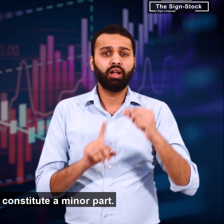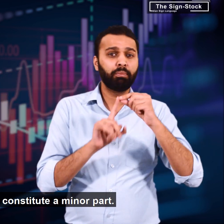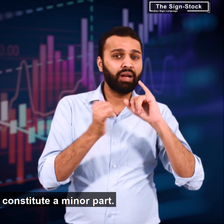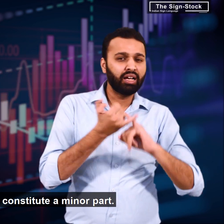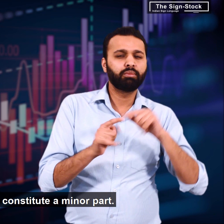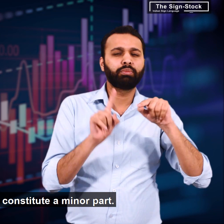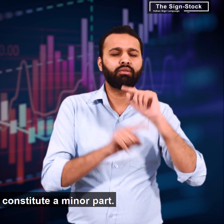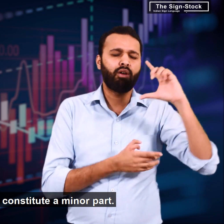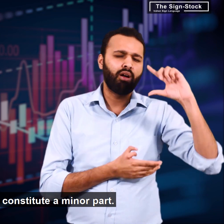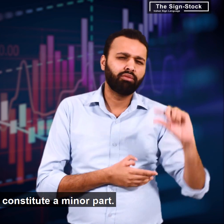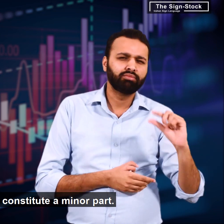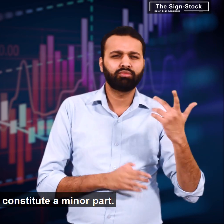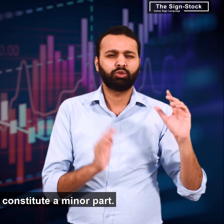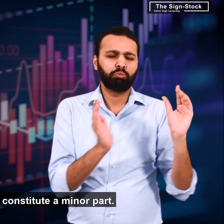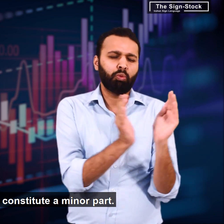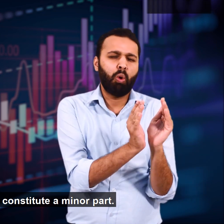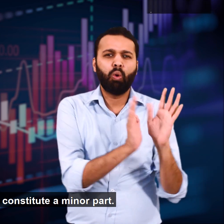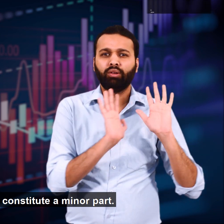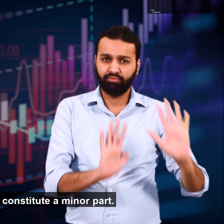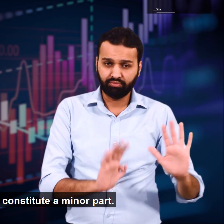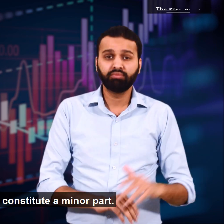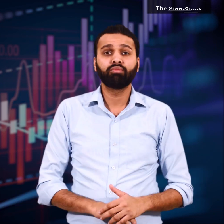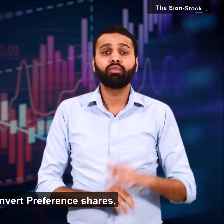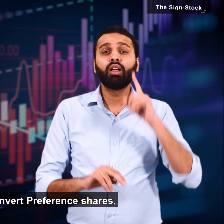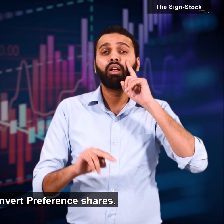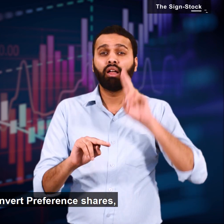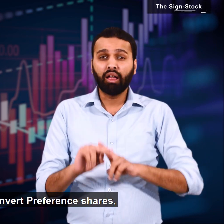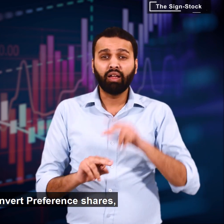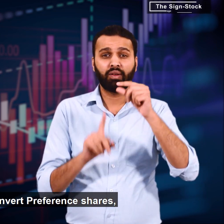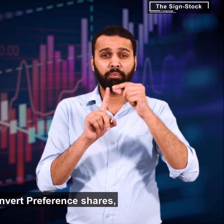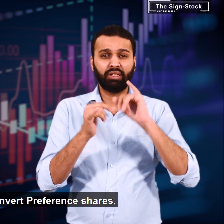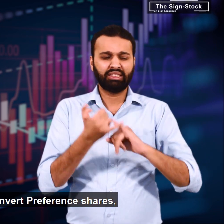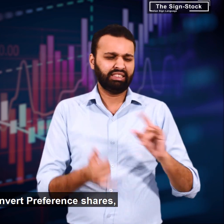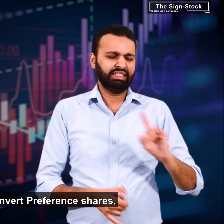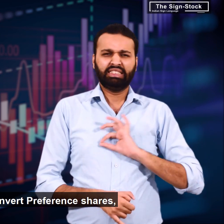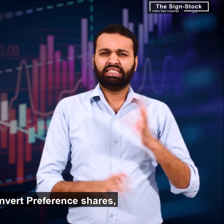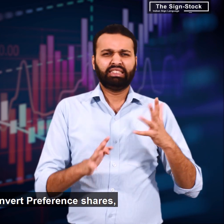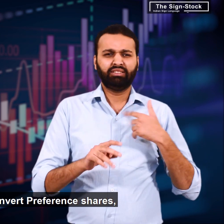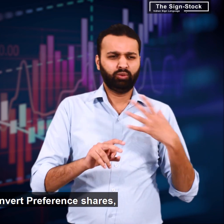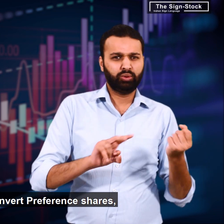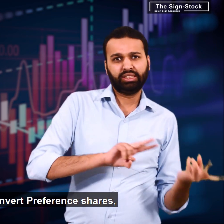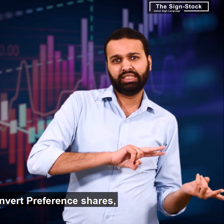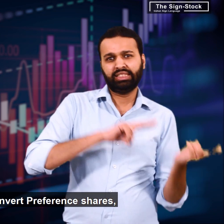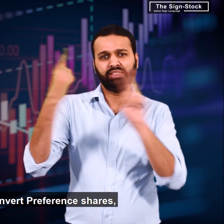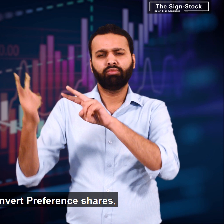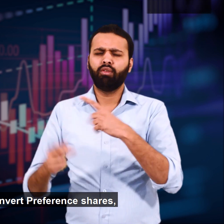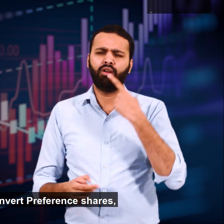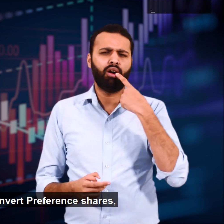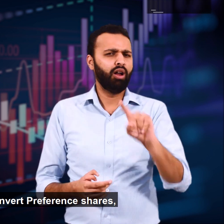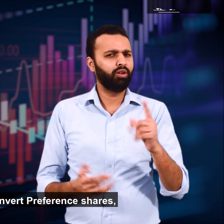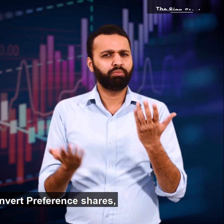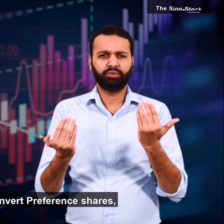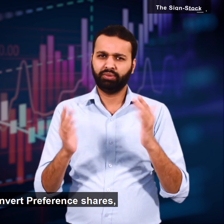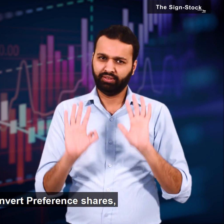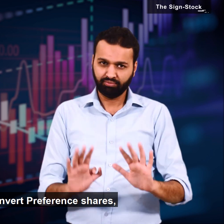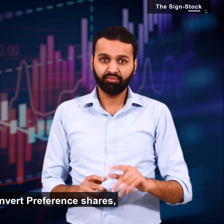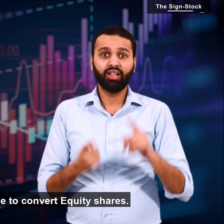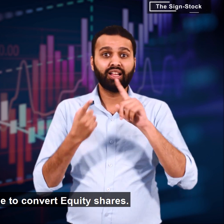shares. Preference shares constitute a minor part. It is possible to convert preference shares, while